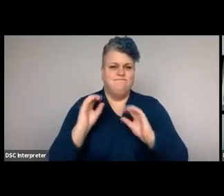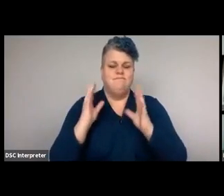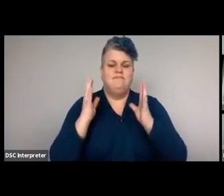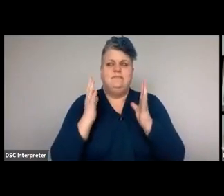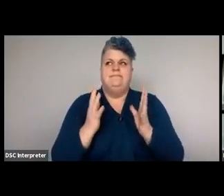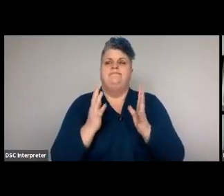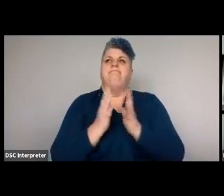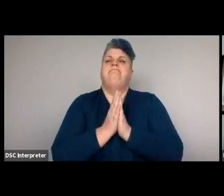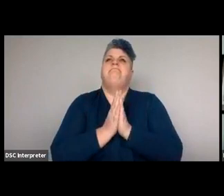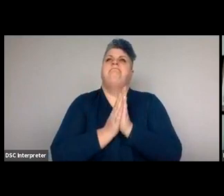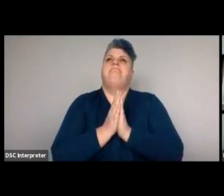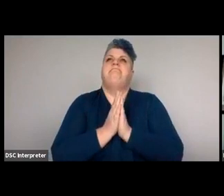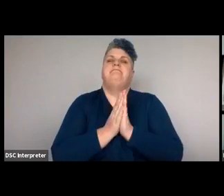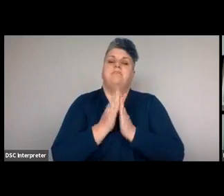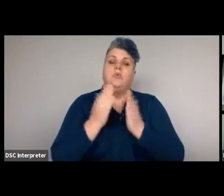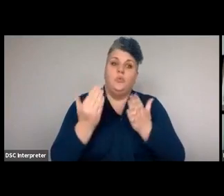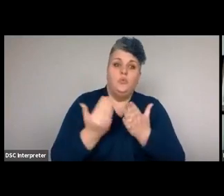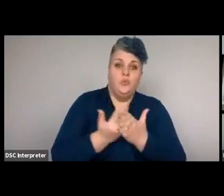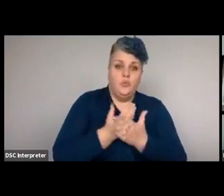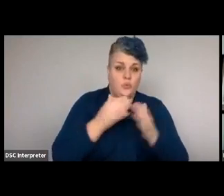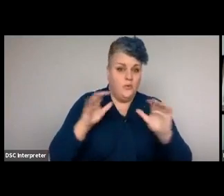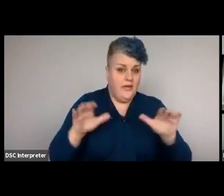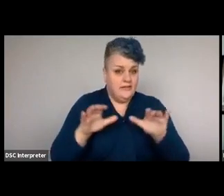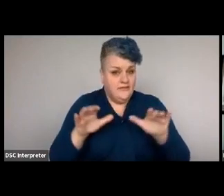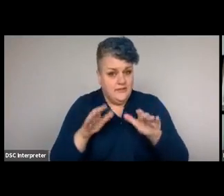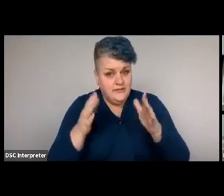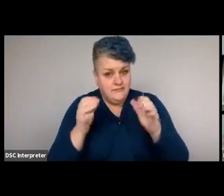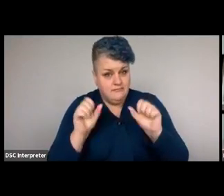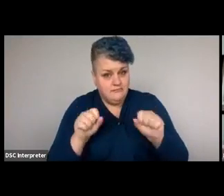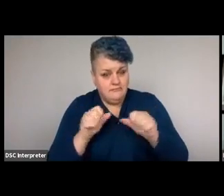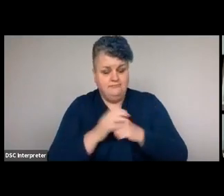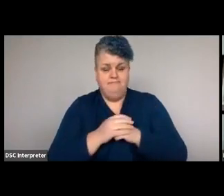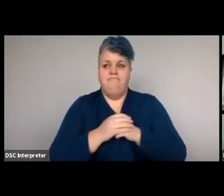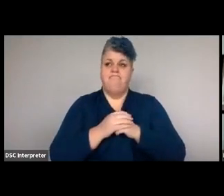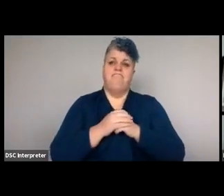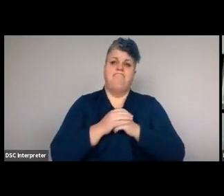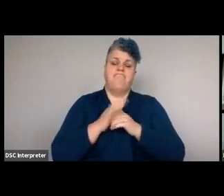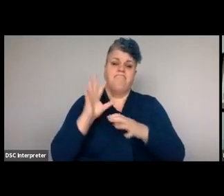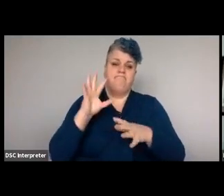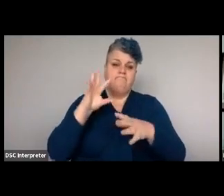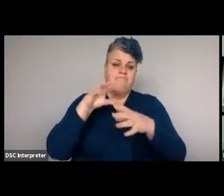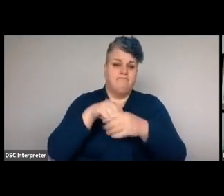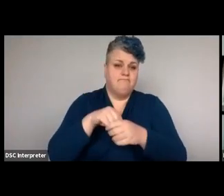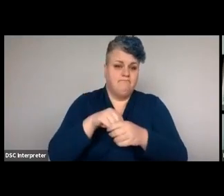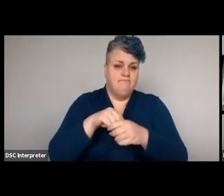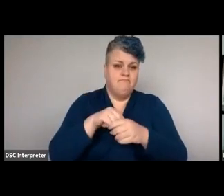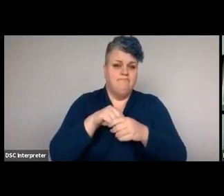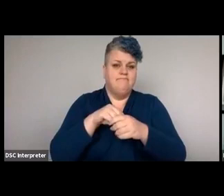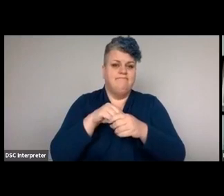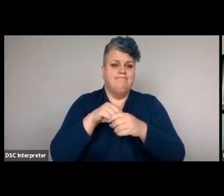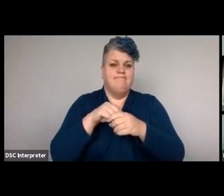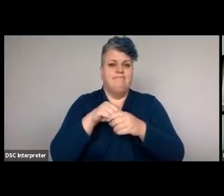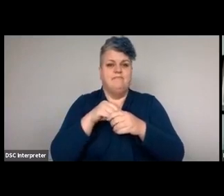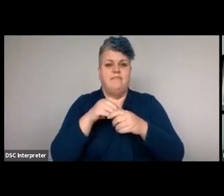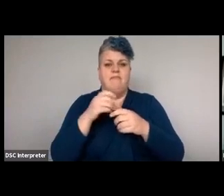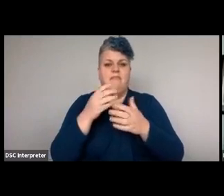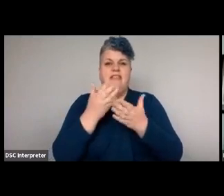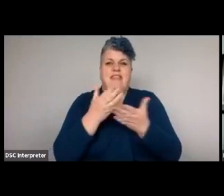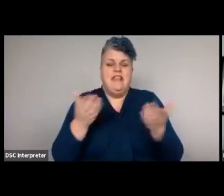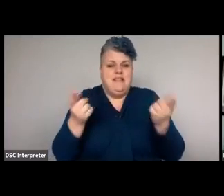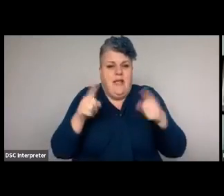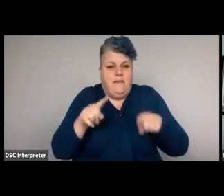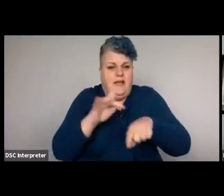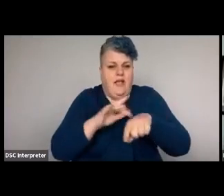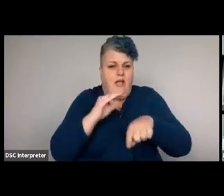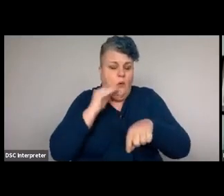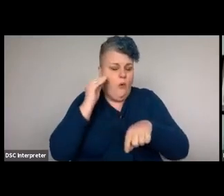Trying new activities, getting involved with things at home. There is some